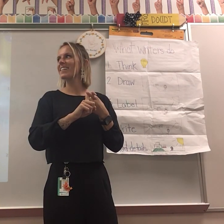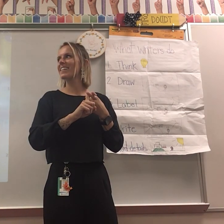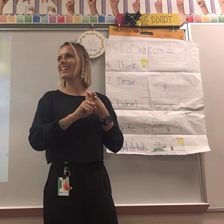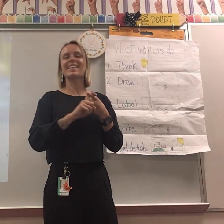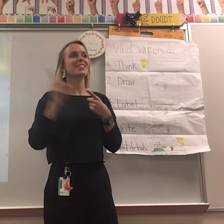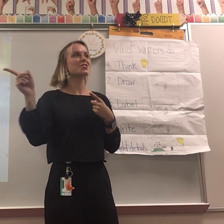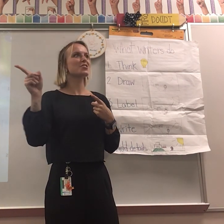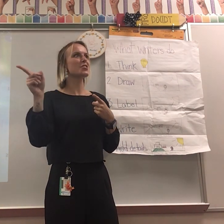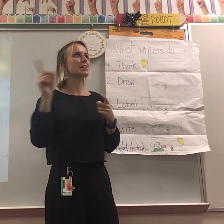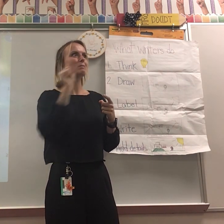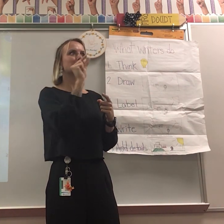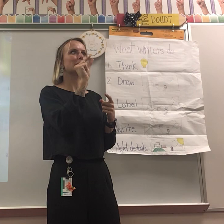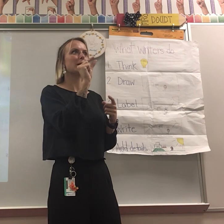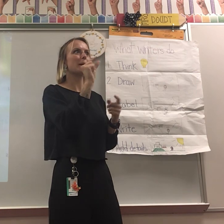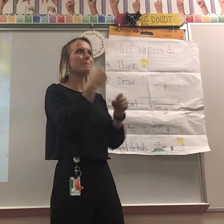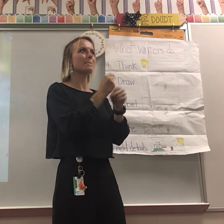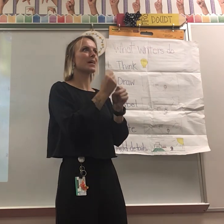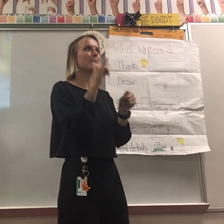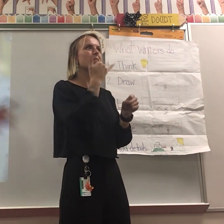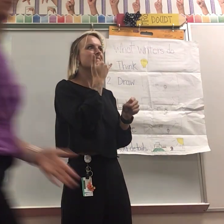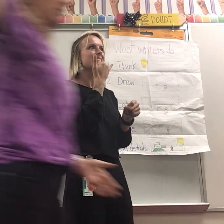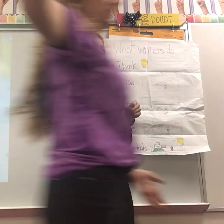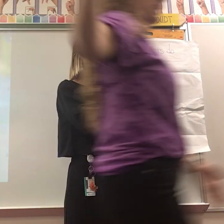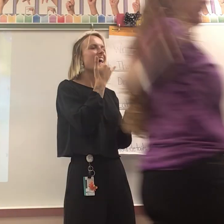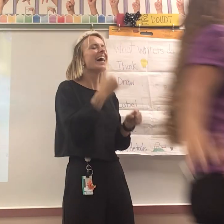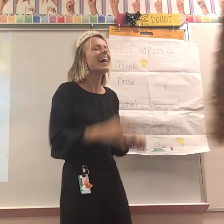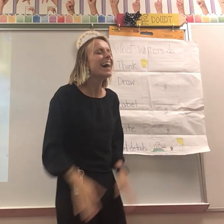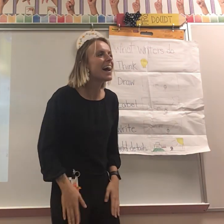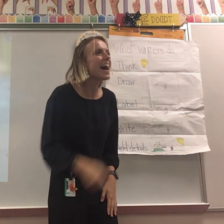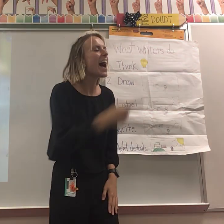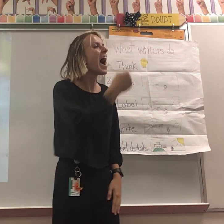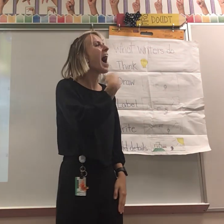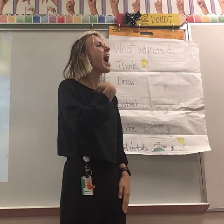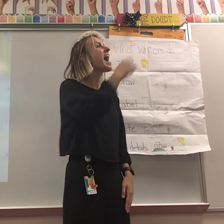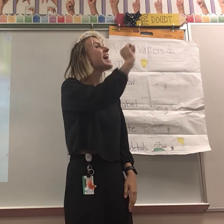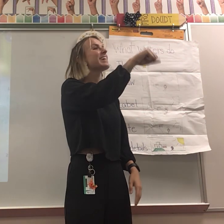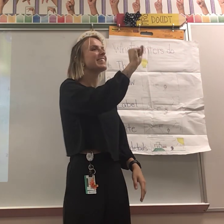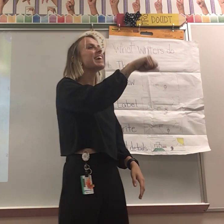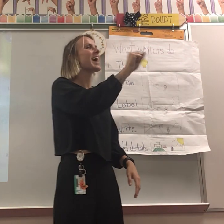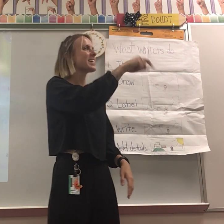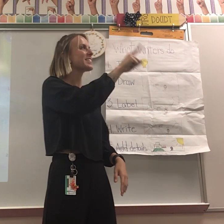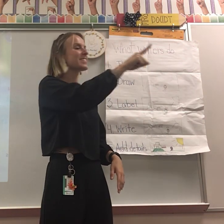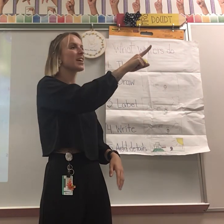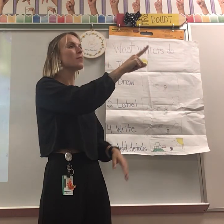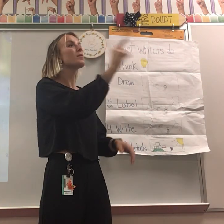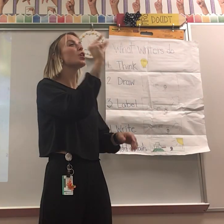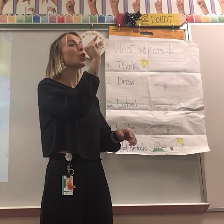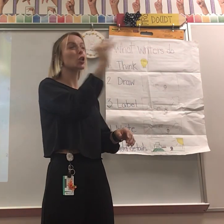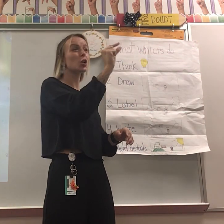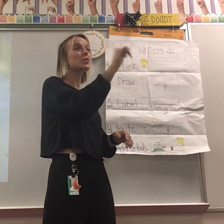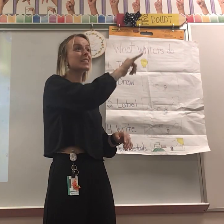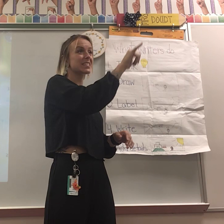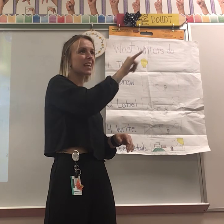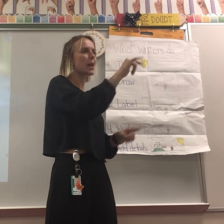mistake. Oh my goodness, you guys are all right. I thought you guys went to the wrong side. Yes, they can be close to the same, but they don't have to be the exact same